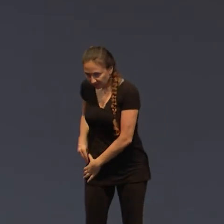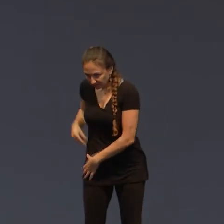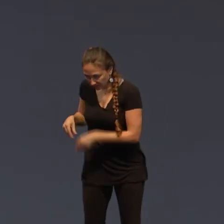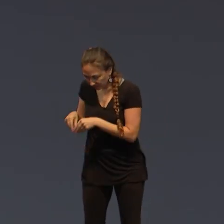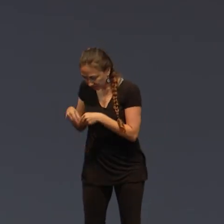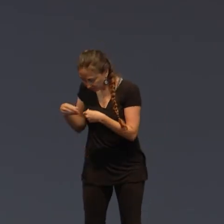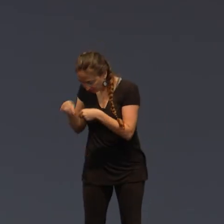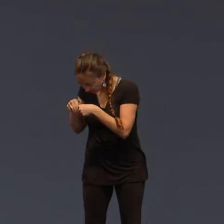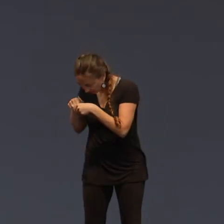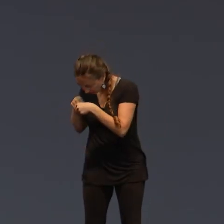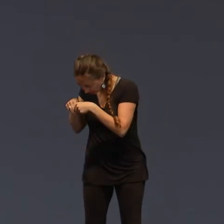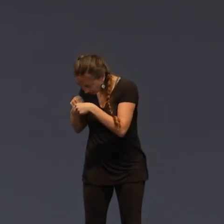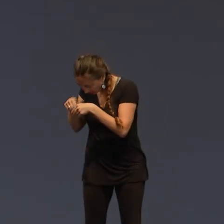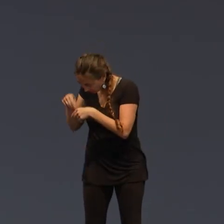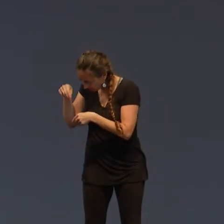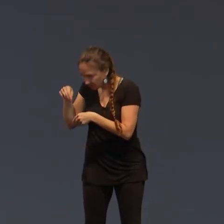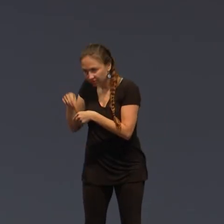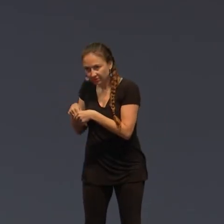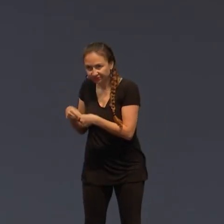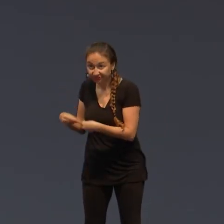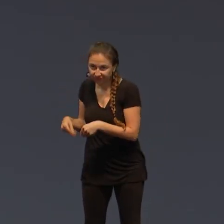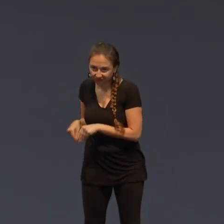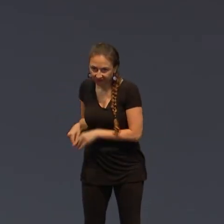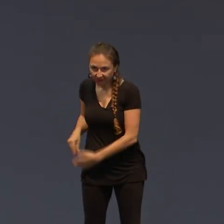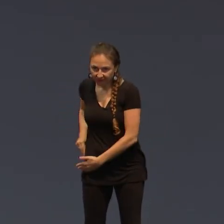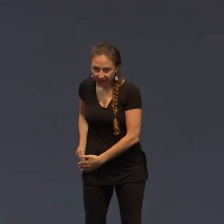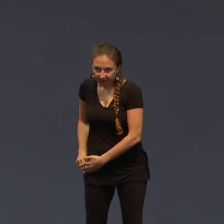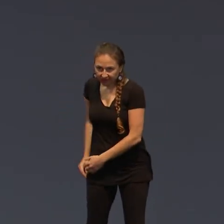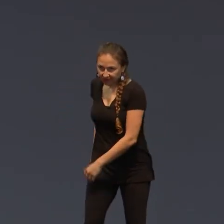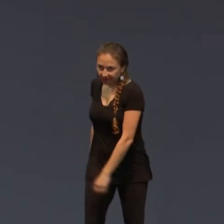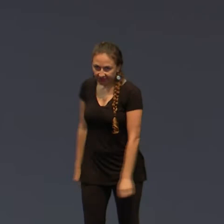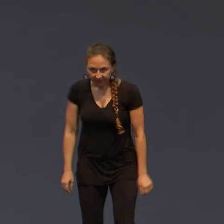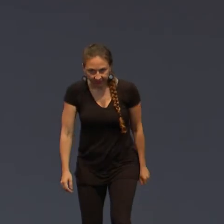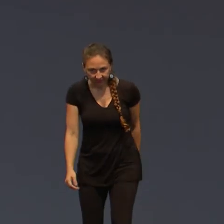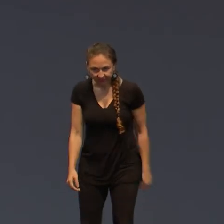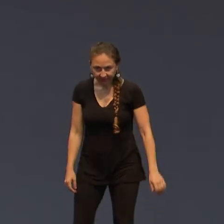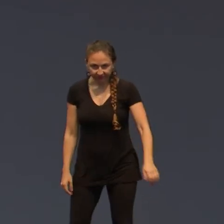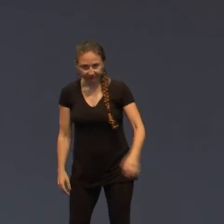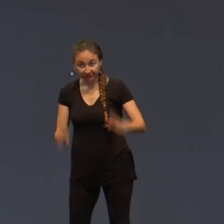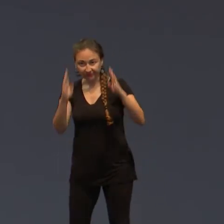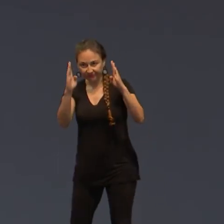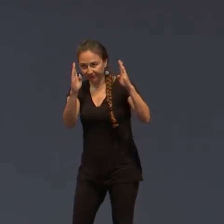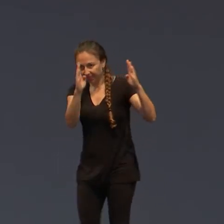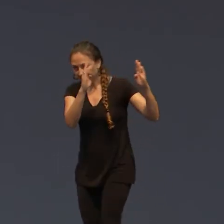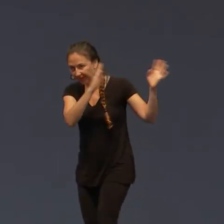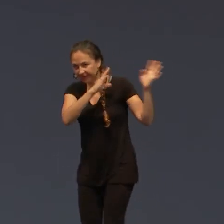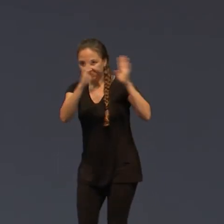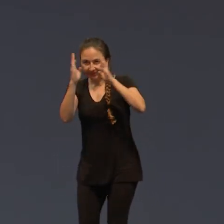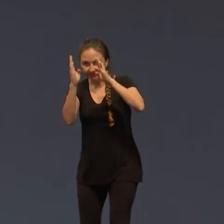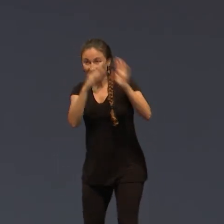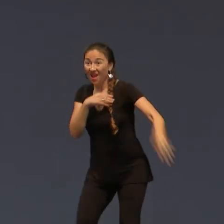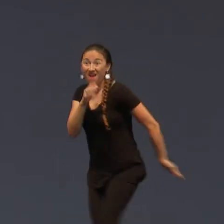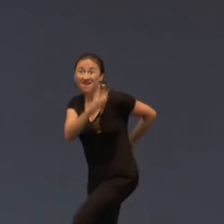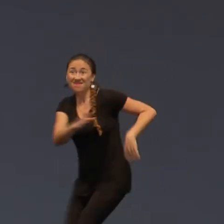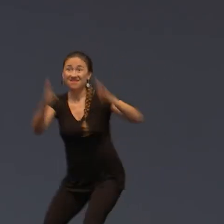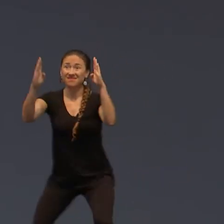Hurry up, Dad, come on. All right, I'll be there in a moment. I gotta check my wallet.